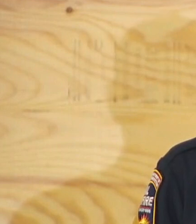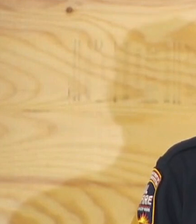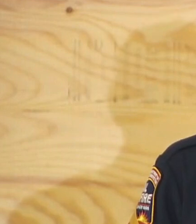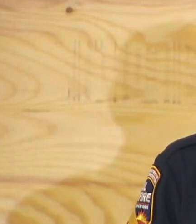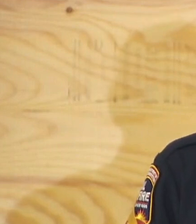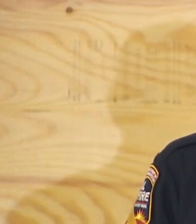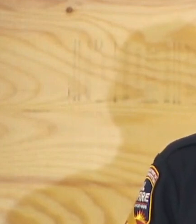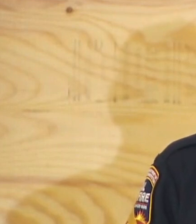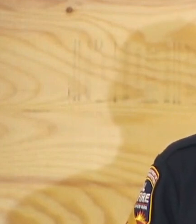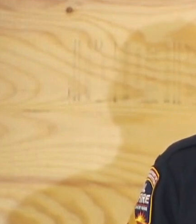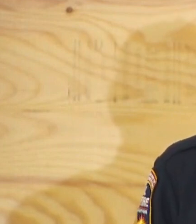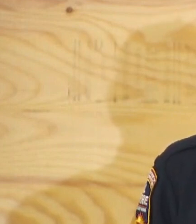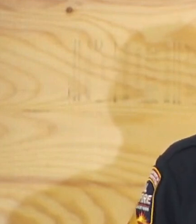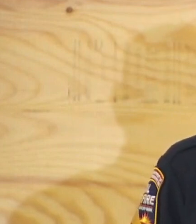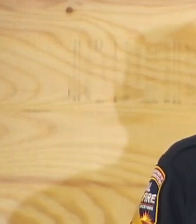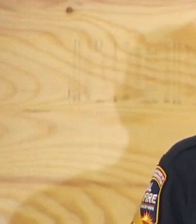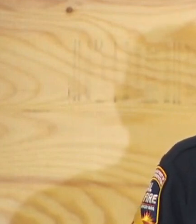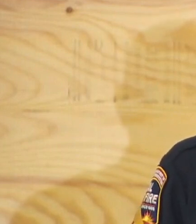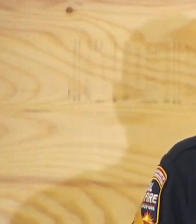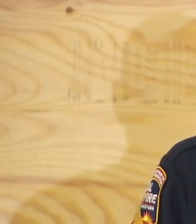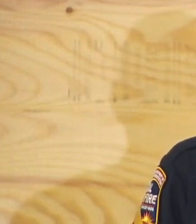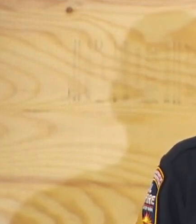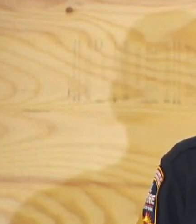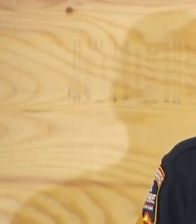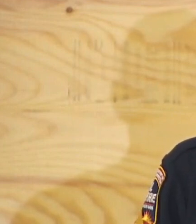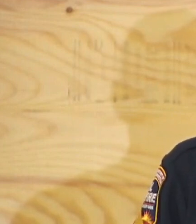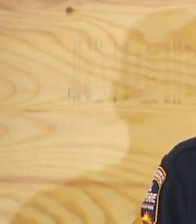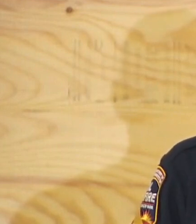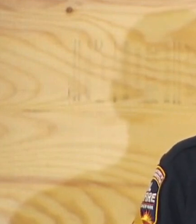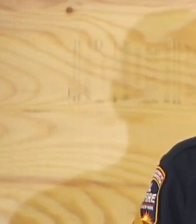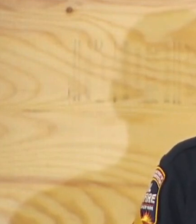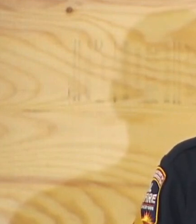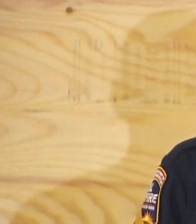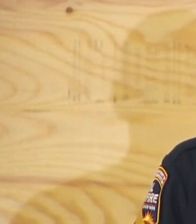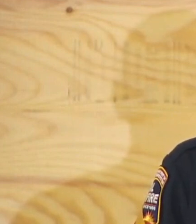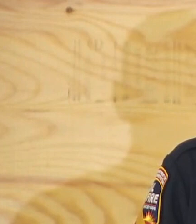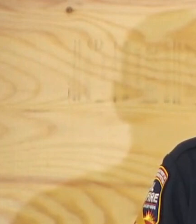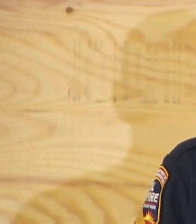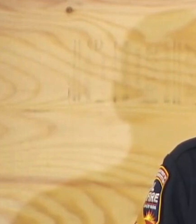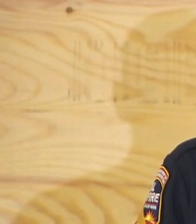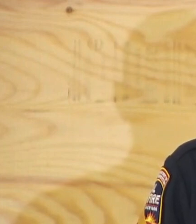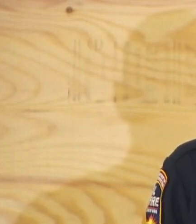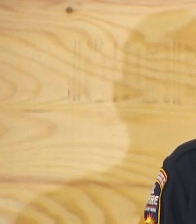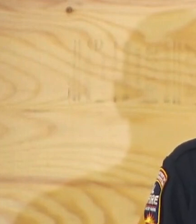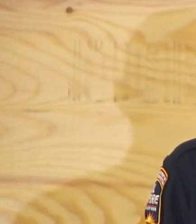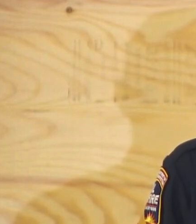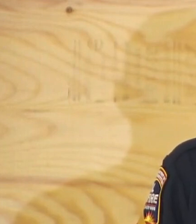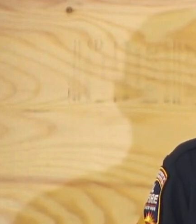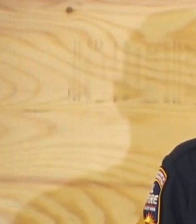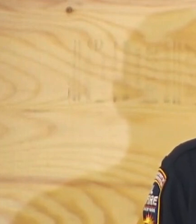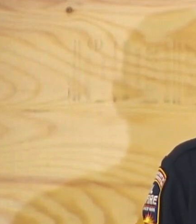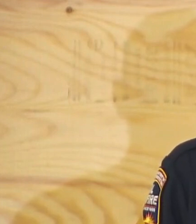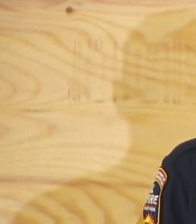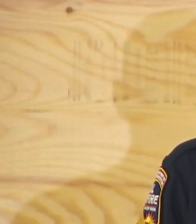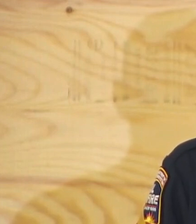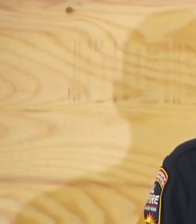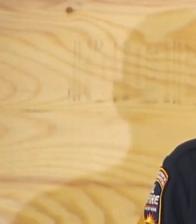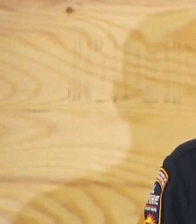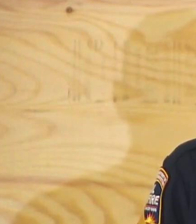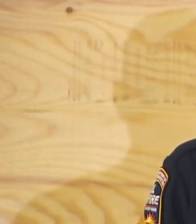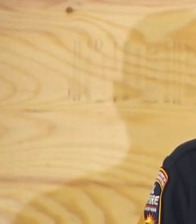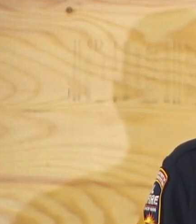that. With that, please adhere to any additional new evacuation orders that we have. It is imperative that you take to those